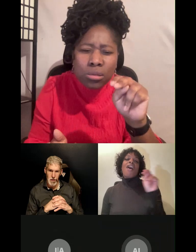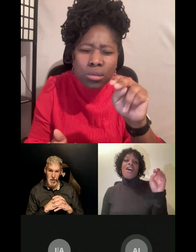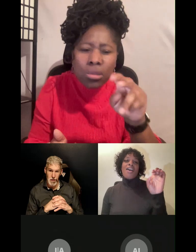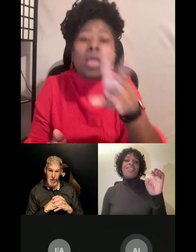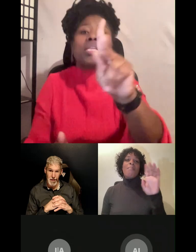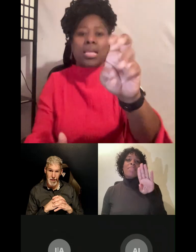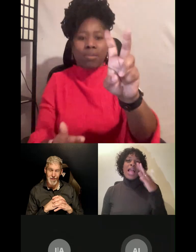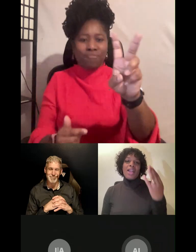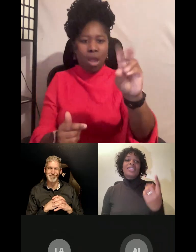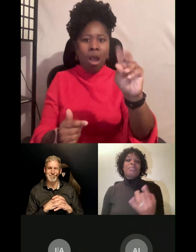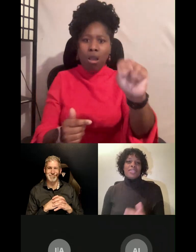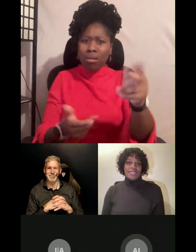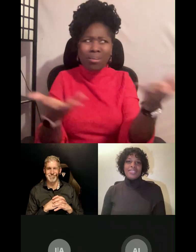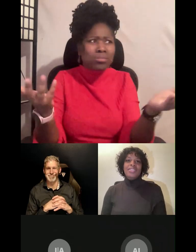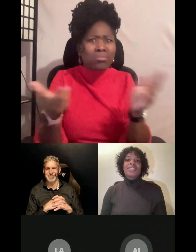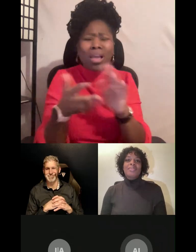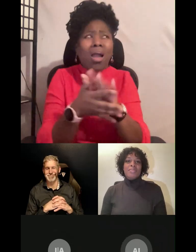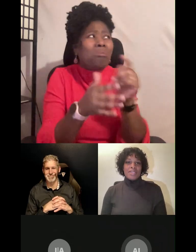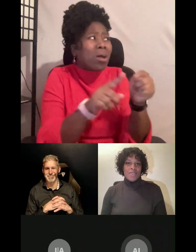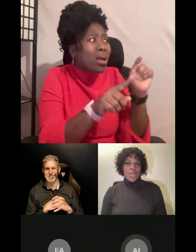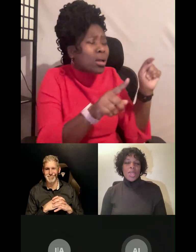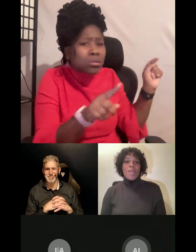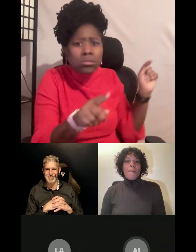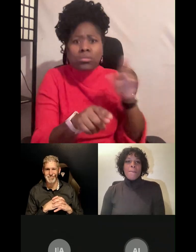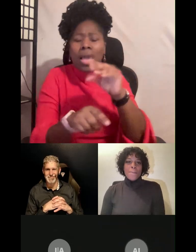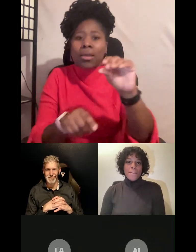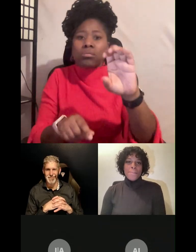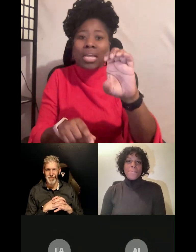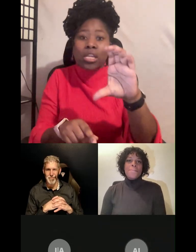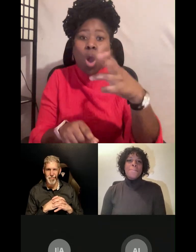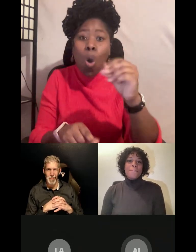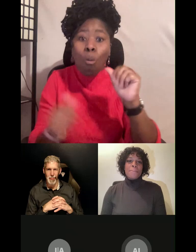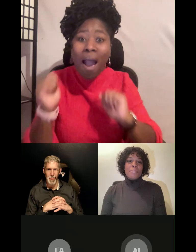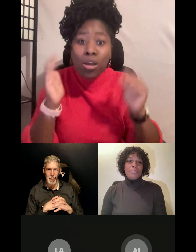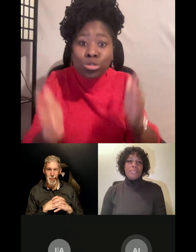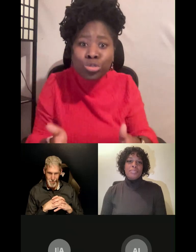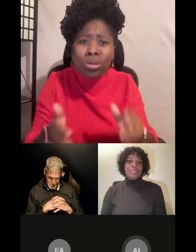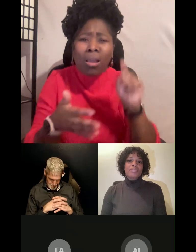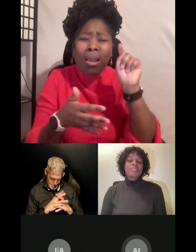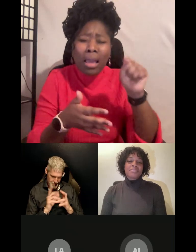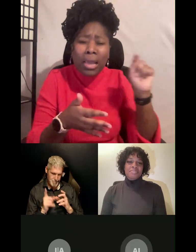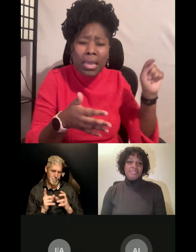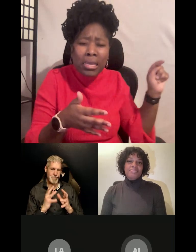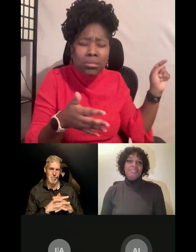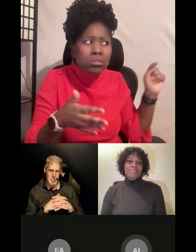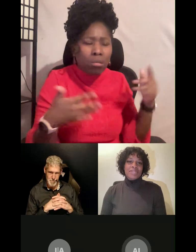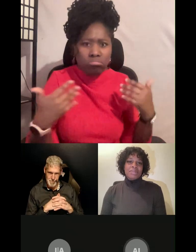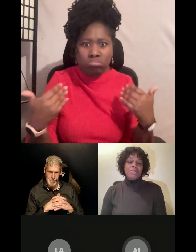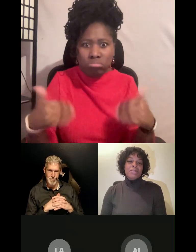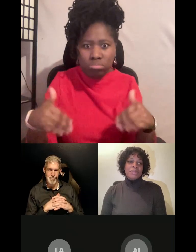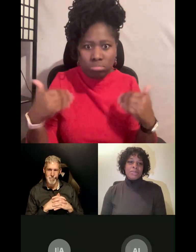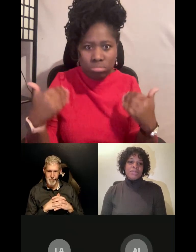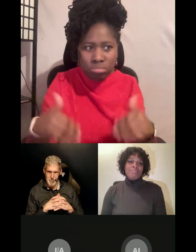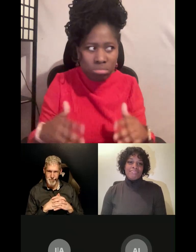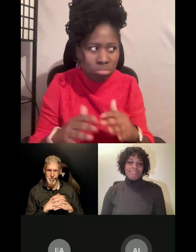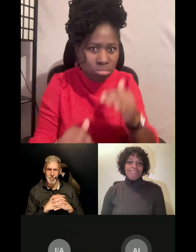What's the little cute boy? Kevon. Yeah, we have Kevon. We have so many people. We have